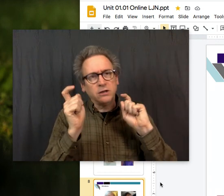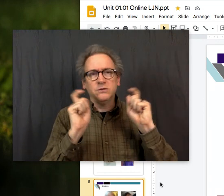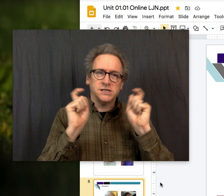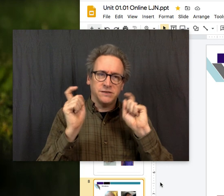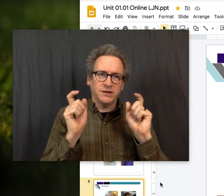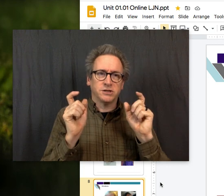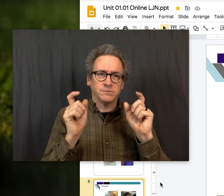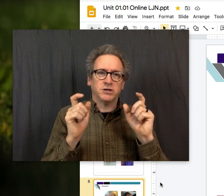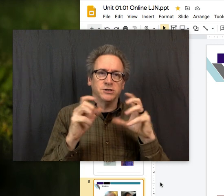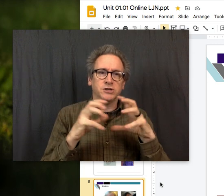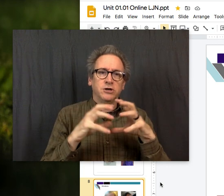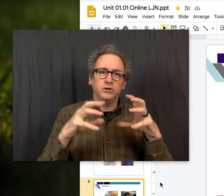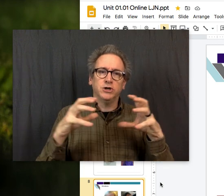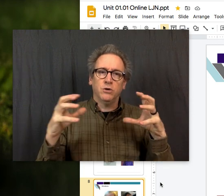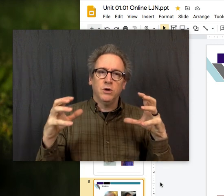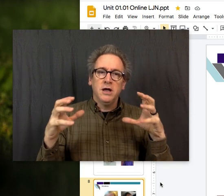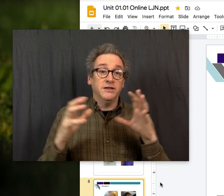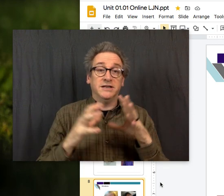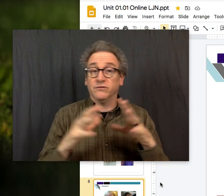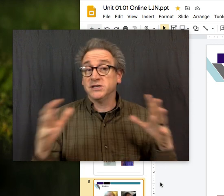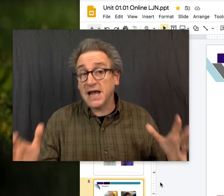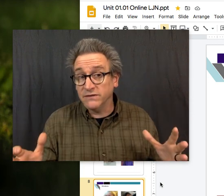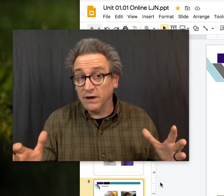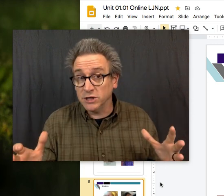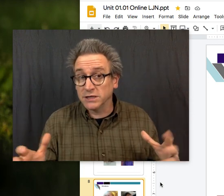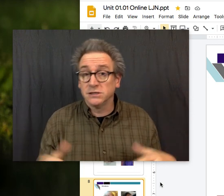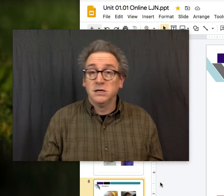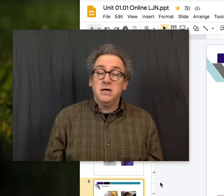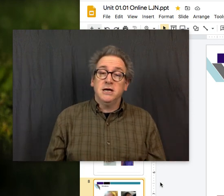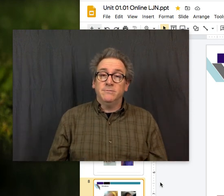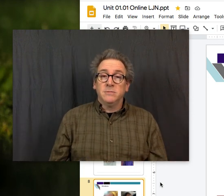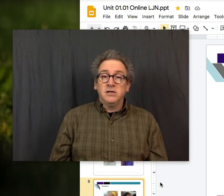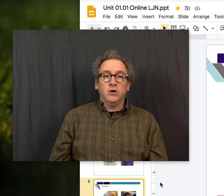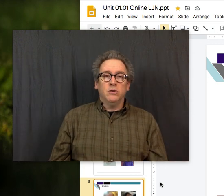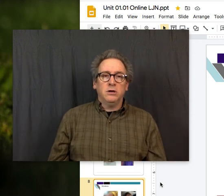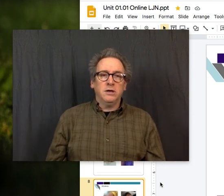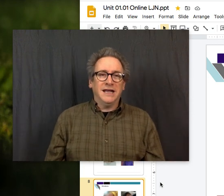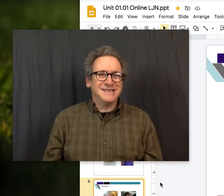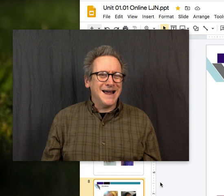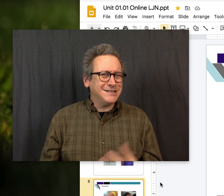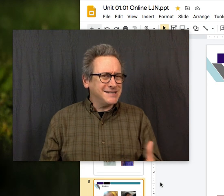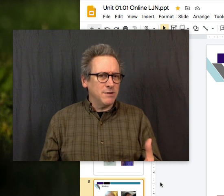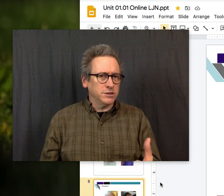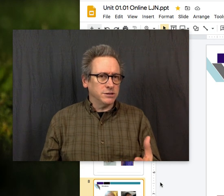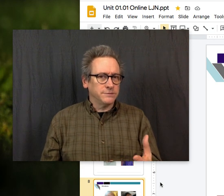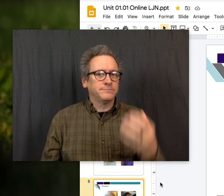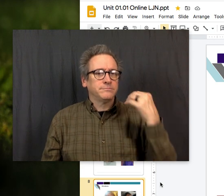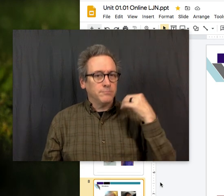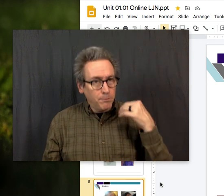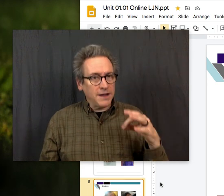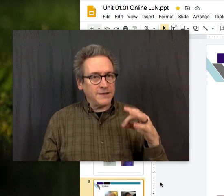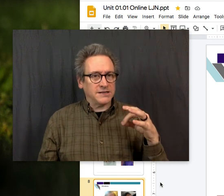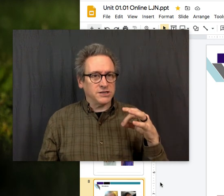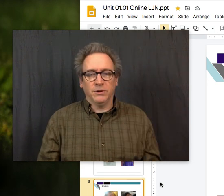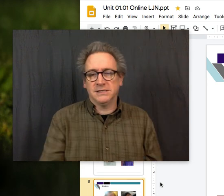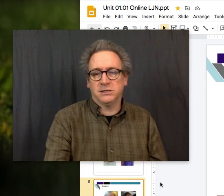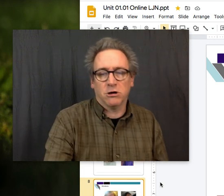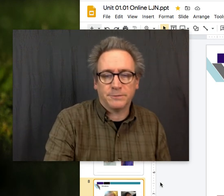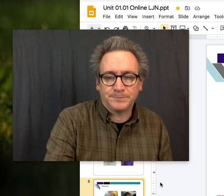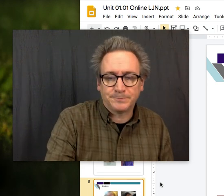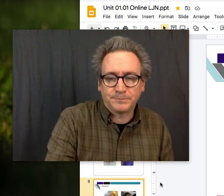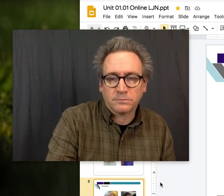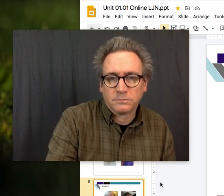subtle uses of facial expressions to show the different size of objects. So it's not just emotions, but that's a good place to